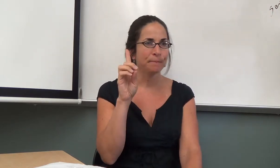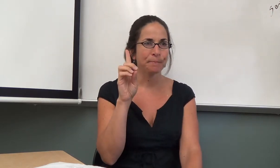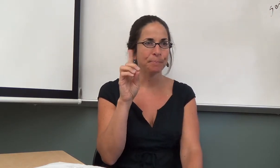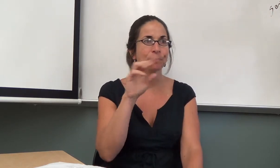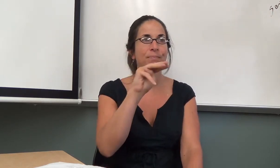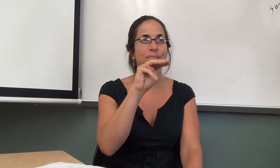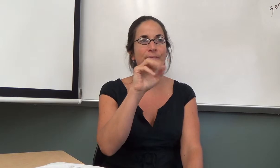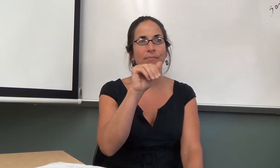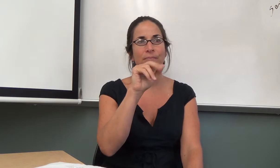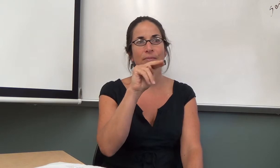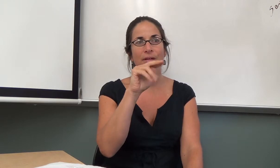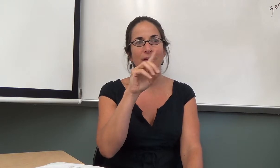Mandela.